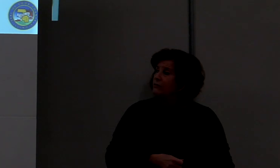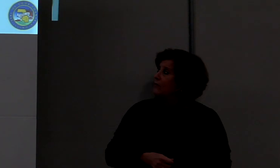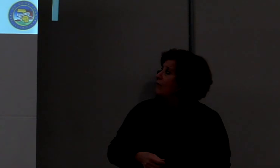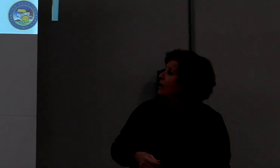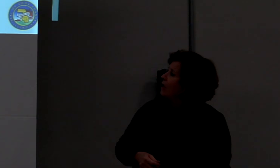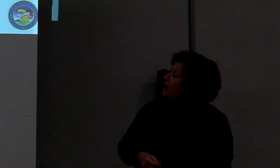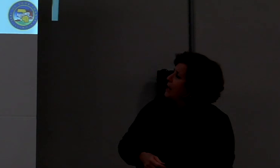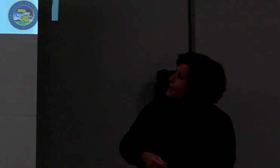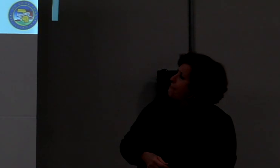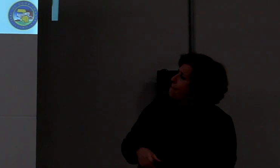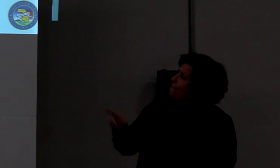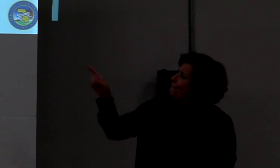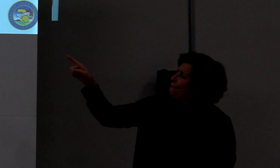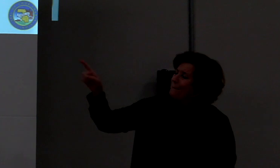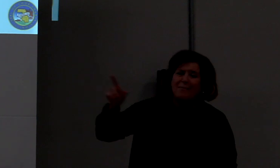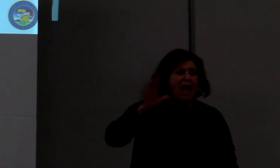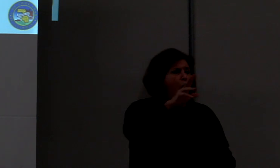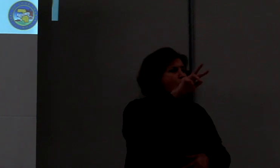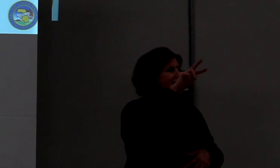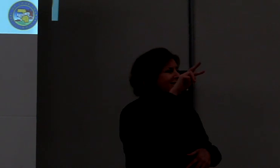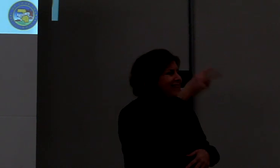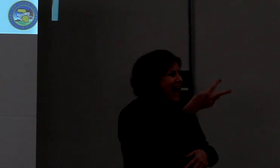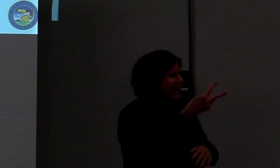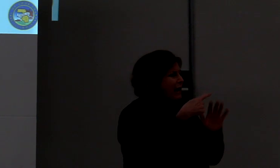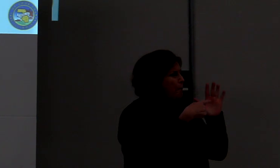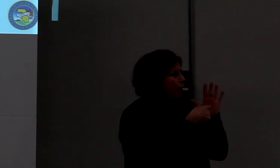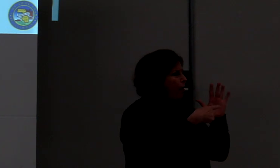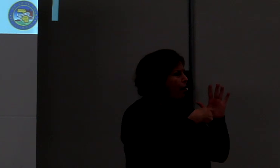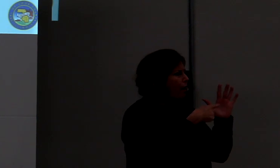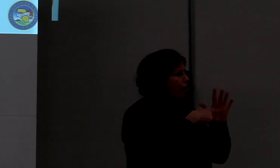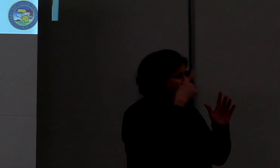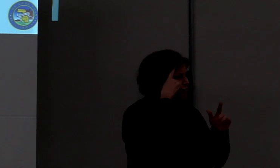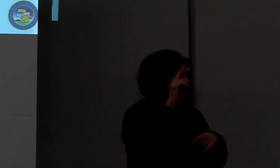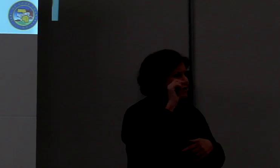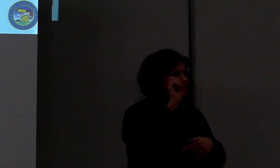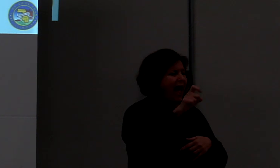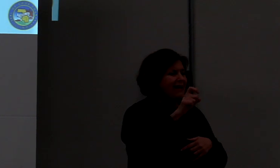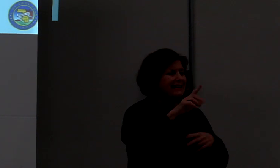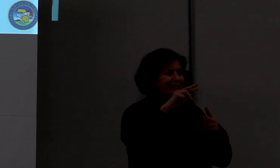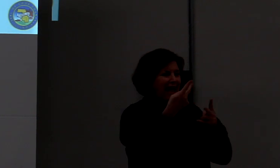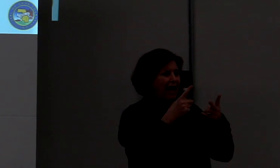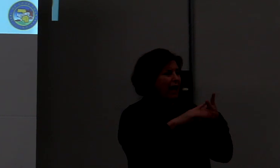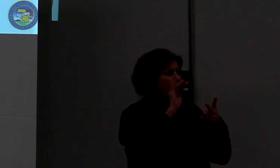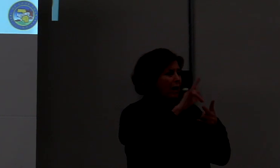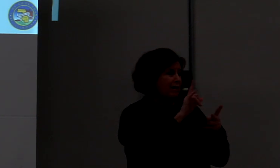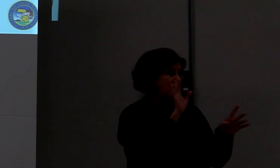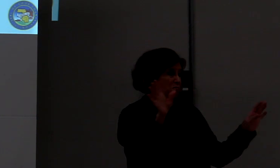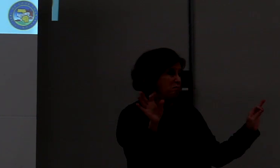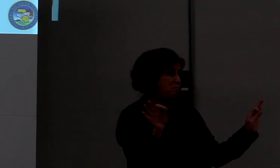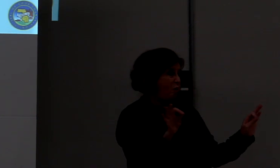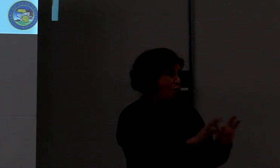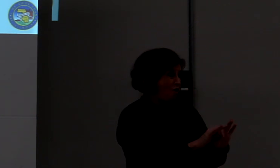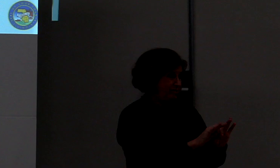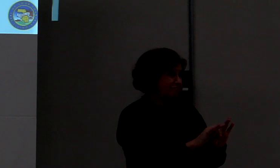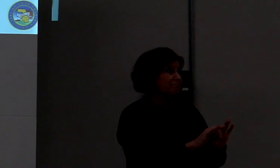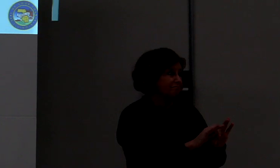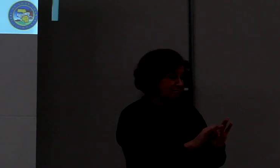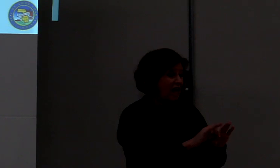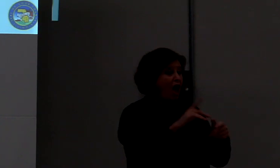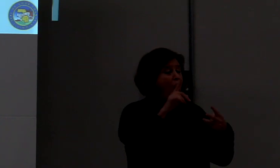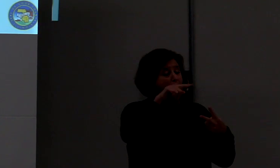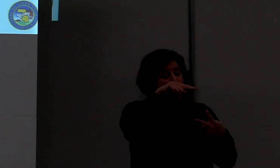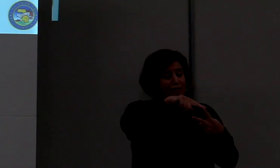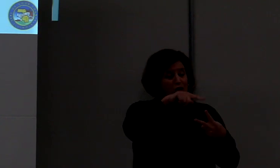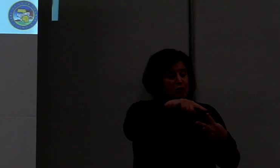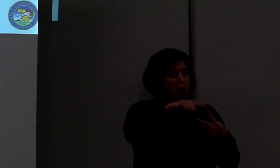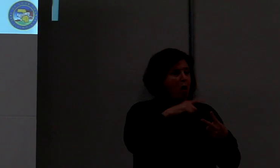This is an example of your second property tax bill. The second property tax bill is important because your first property